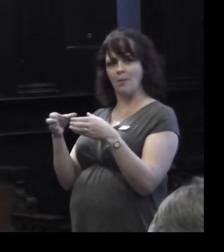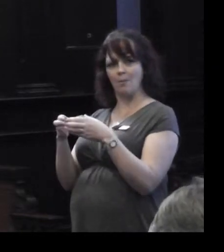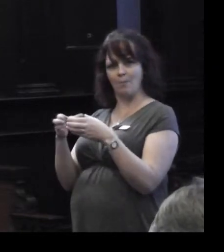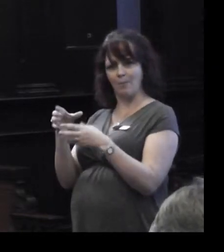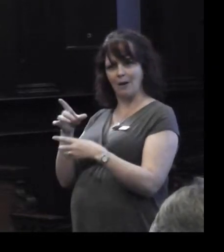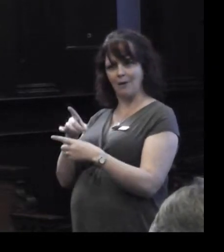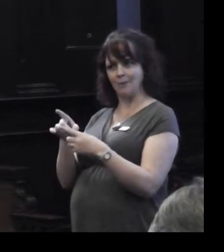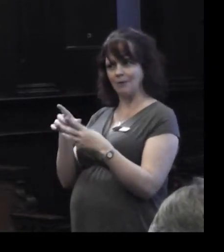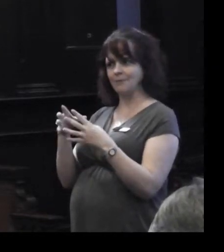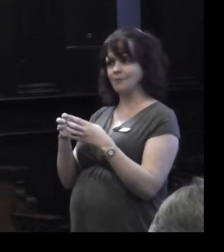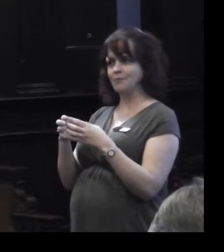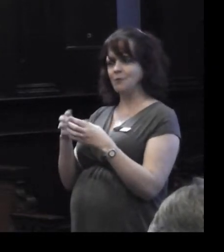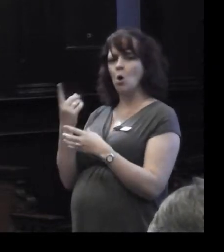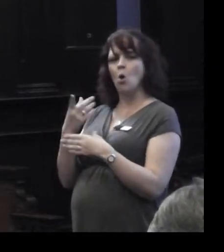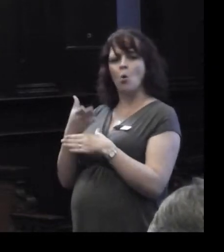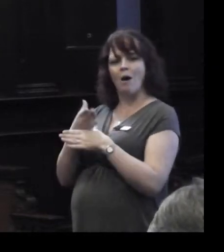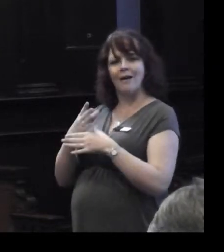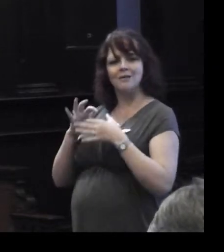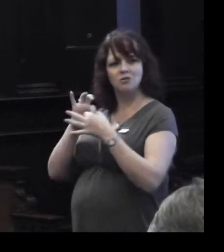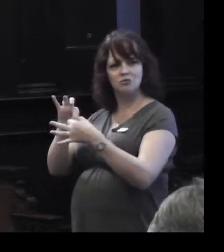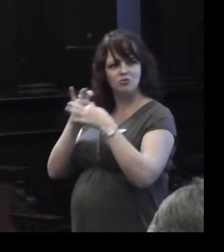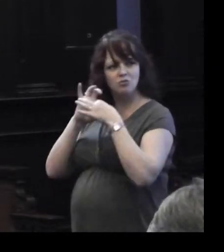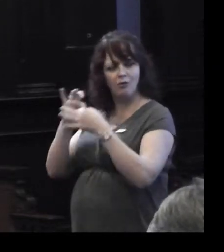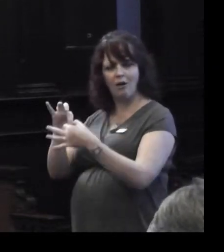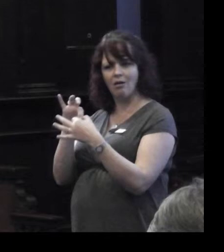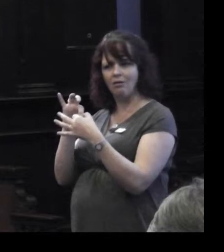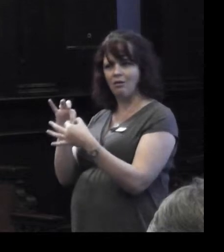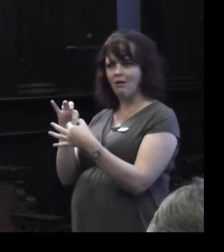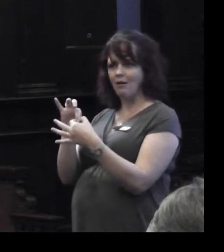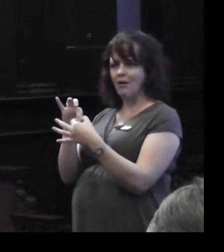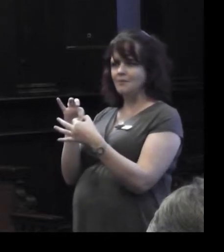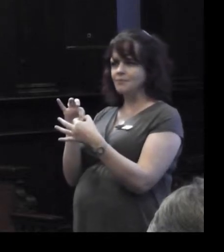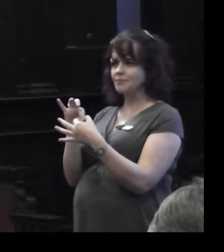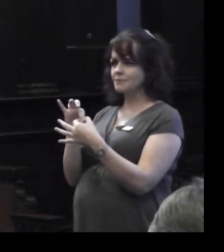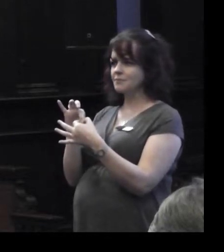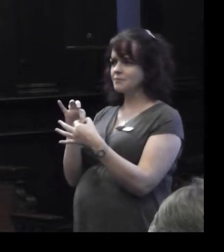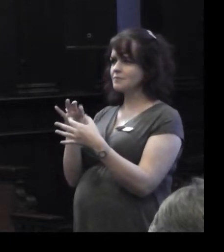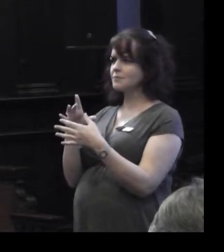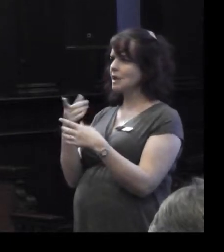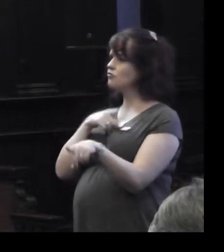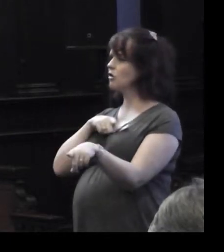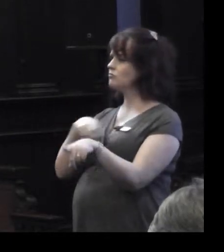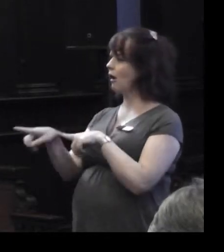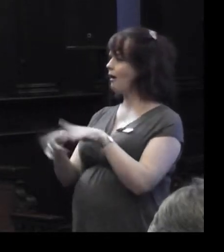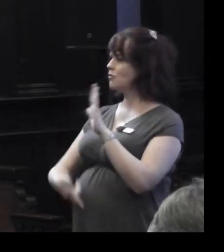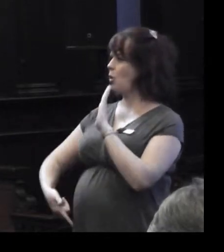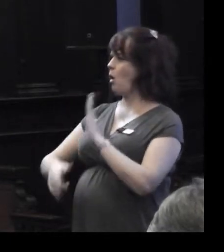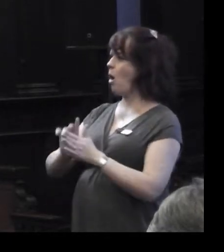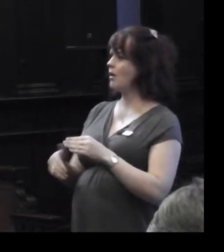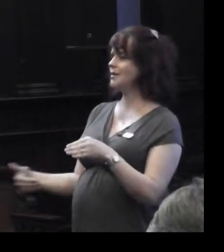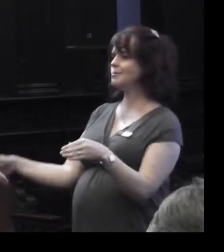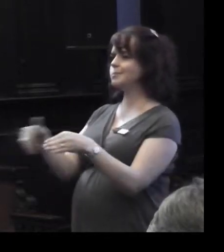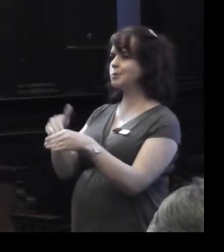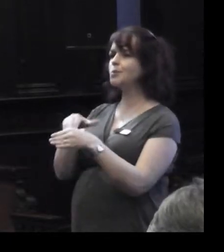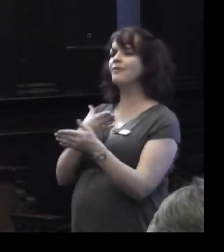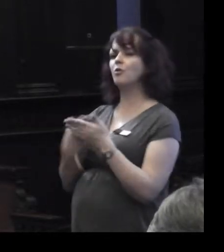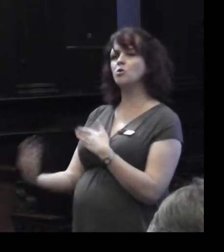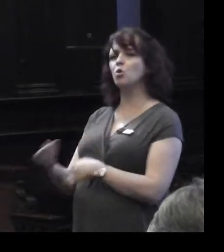working together, created a hard-hitting early intervention educational